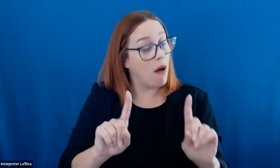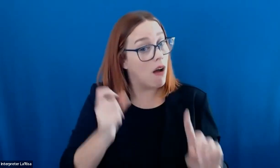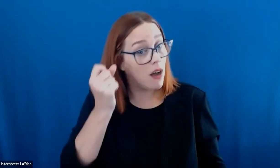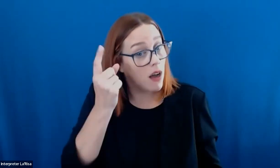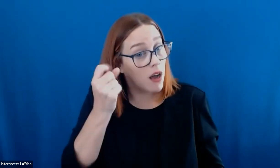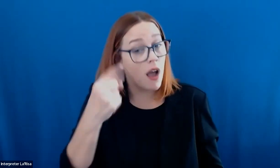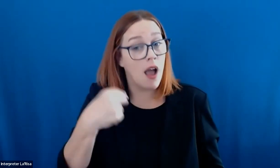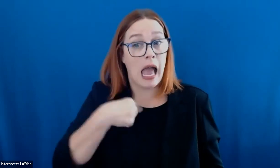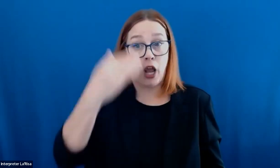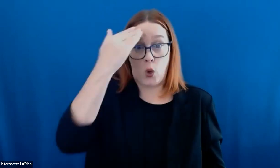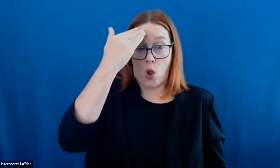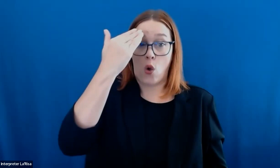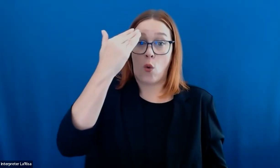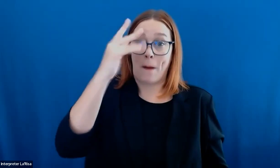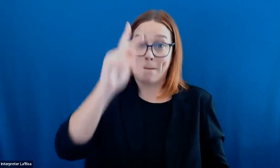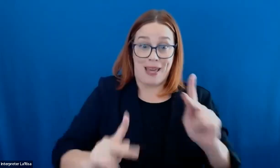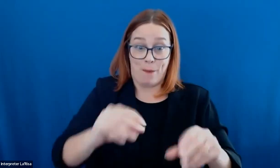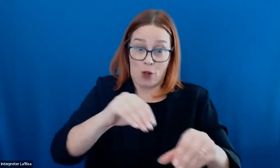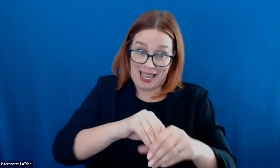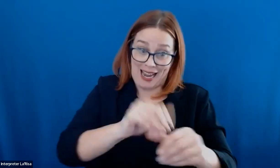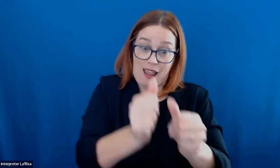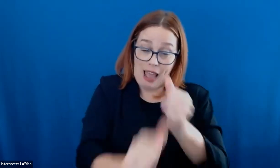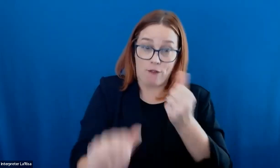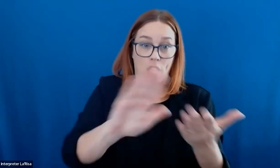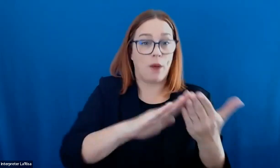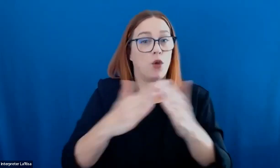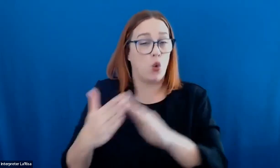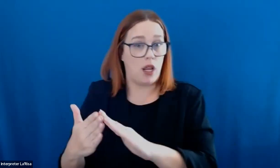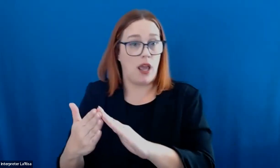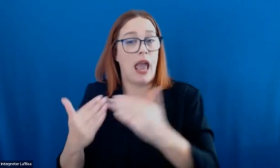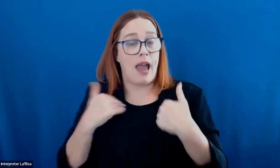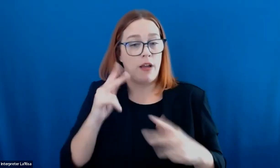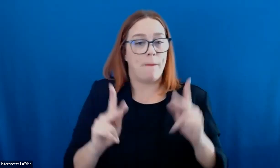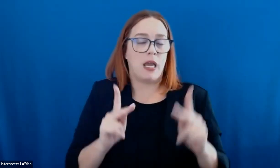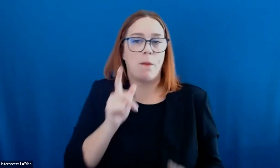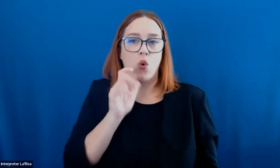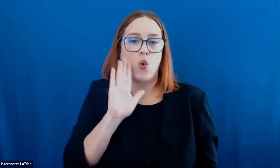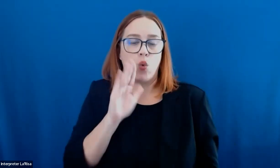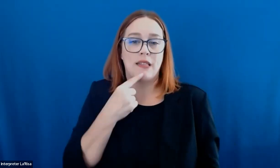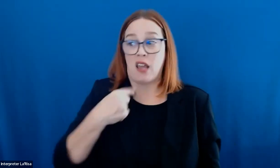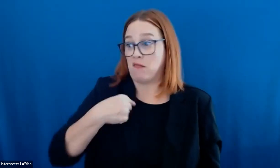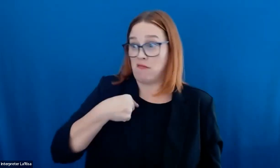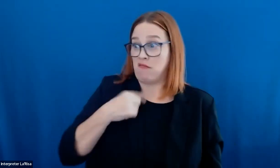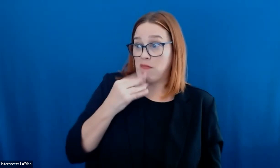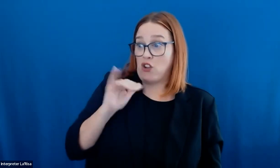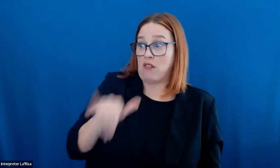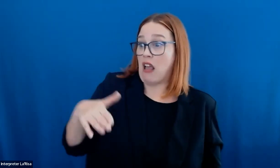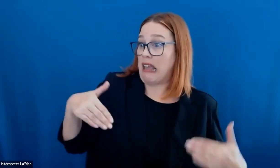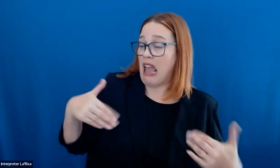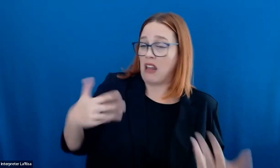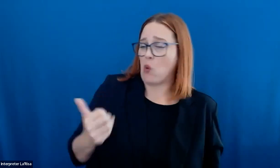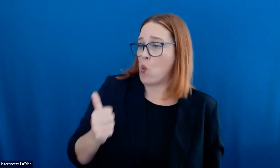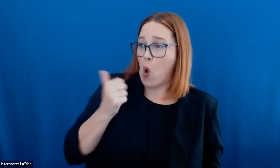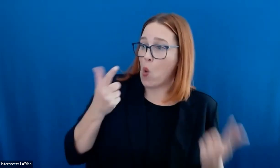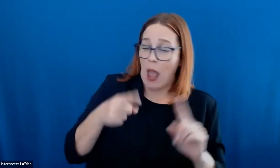every community who will just say, it didn't happen to me yet, or it's not going to happen